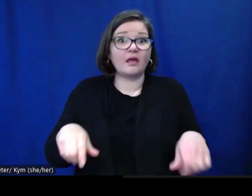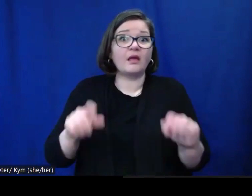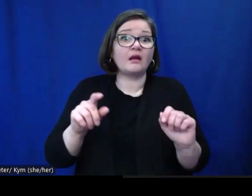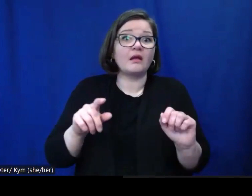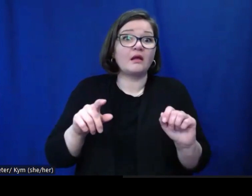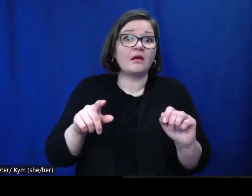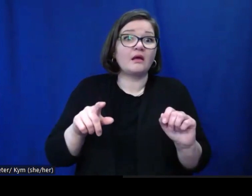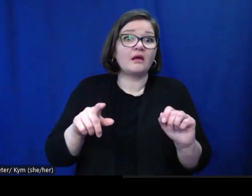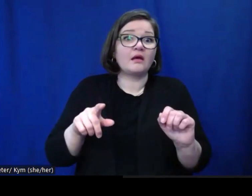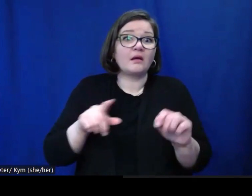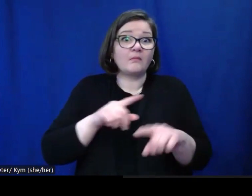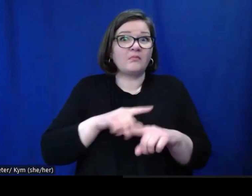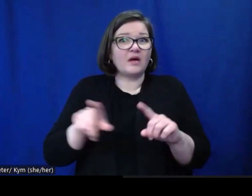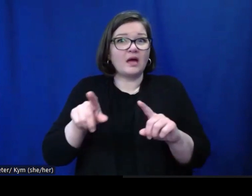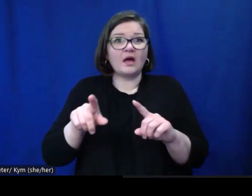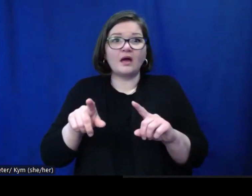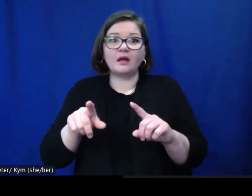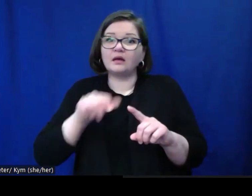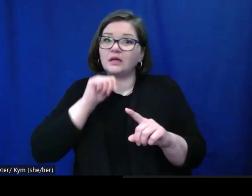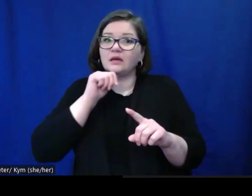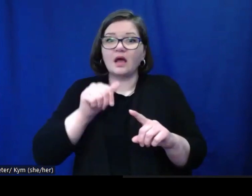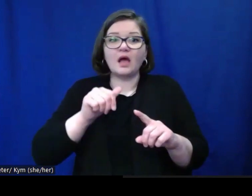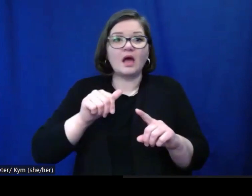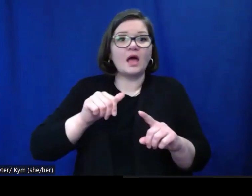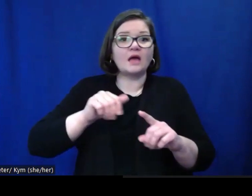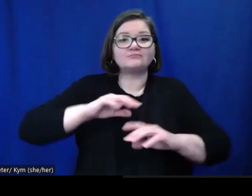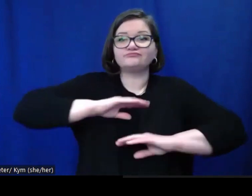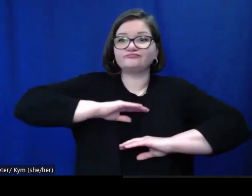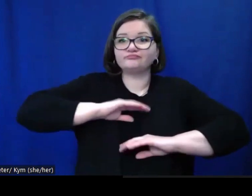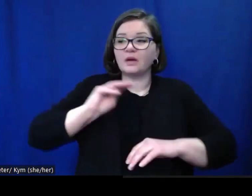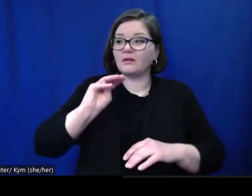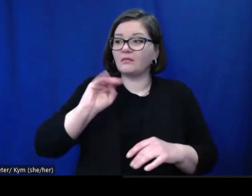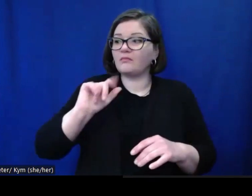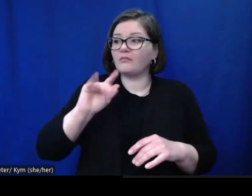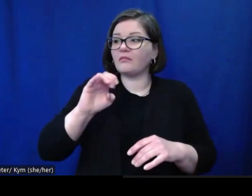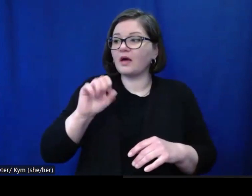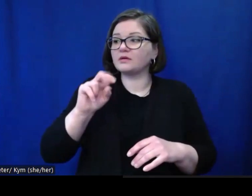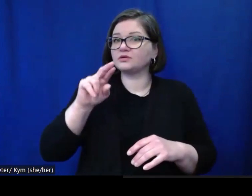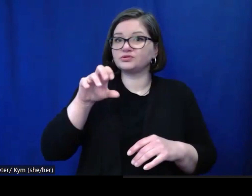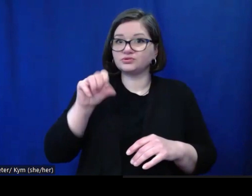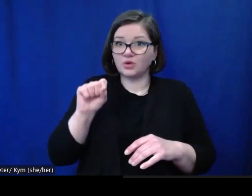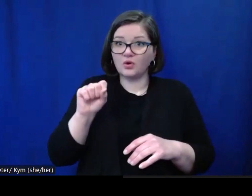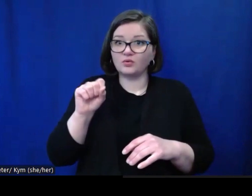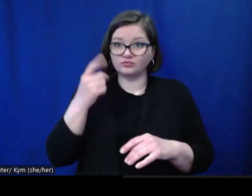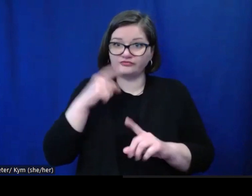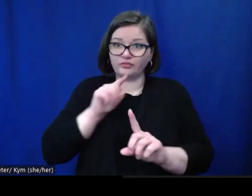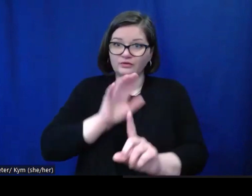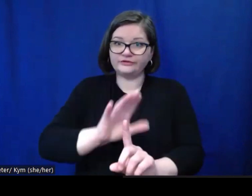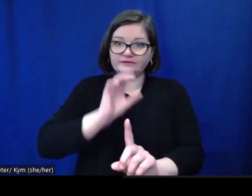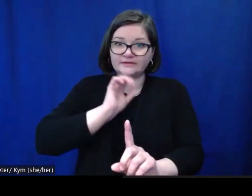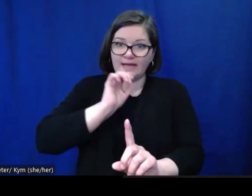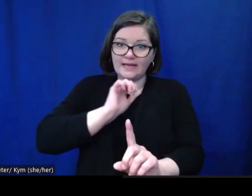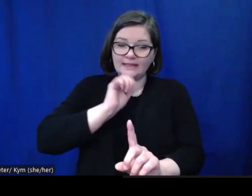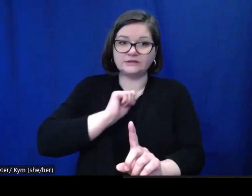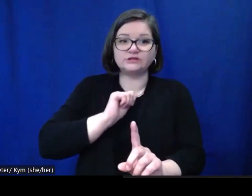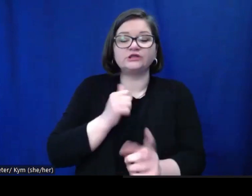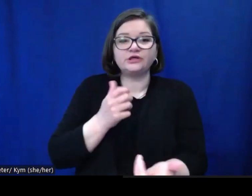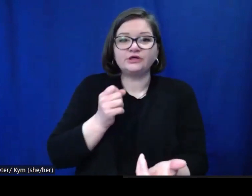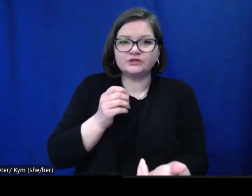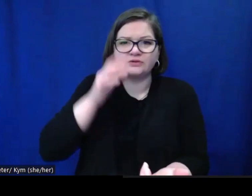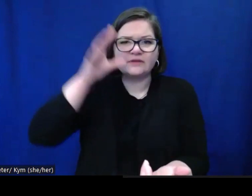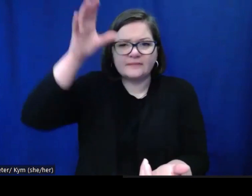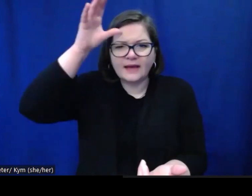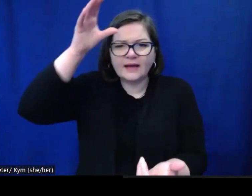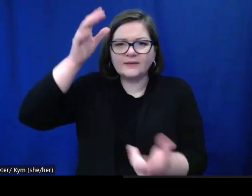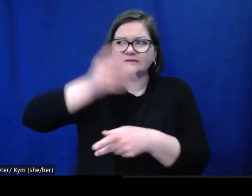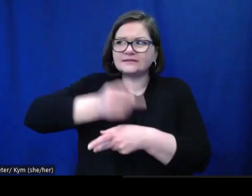developmental milestones that where little Johnny should be in his development are extremely difficult. And so parents and caregivers